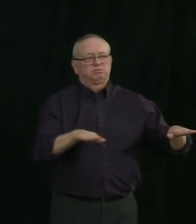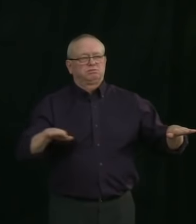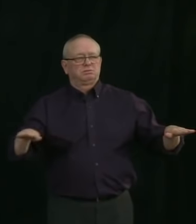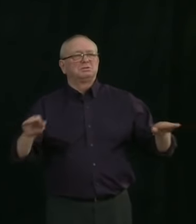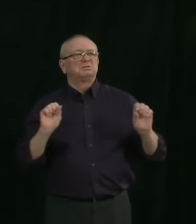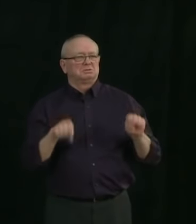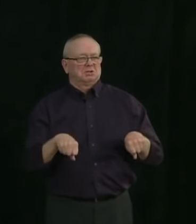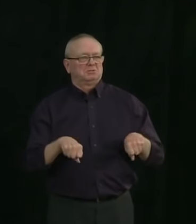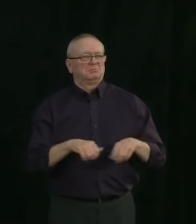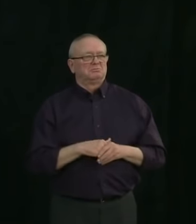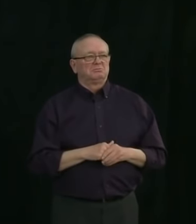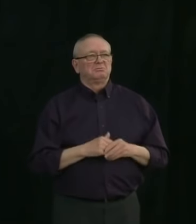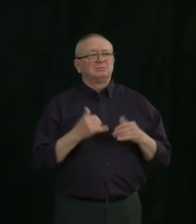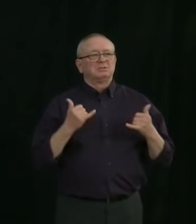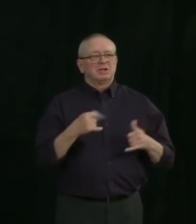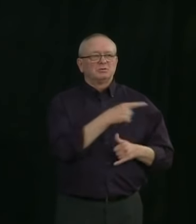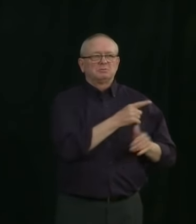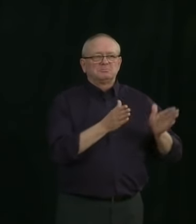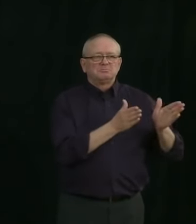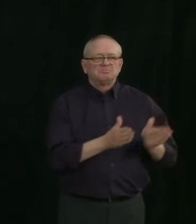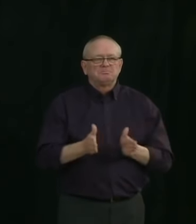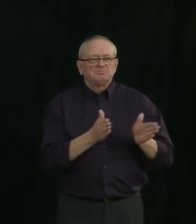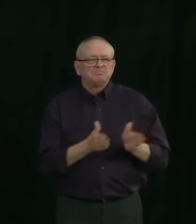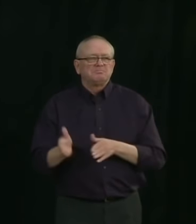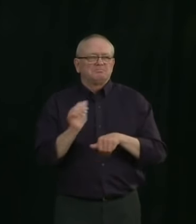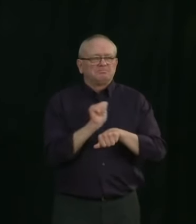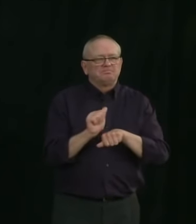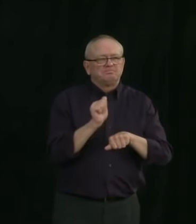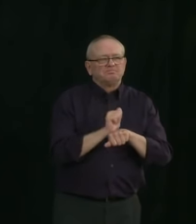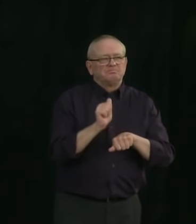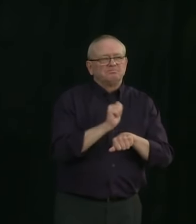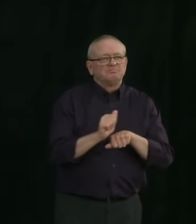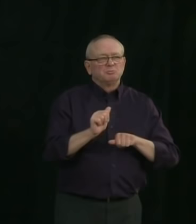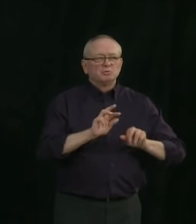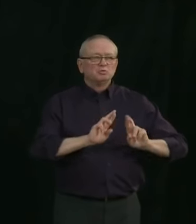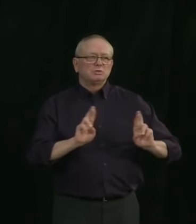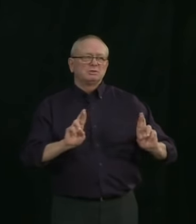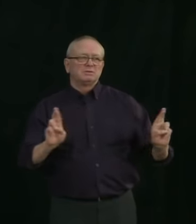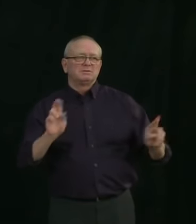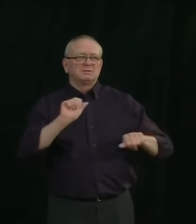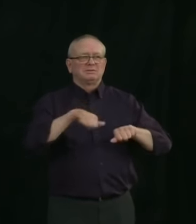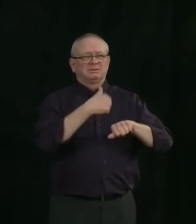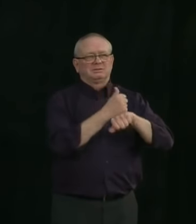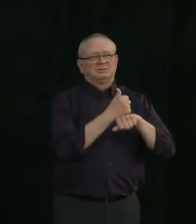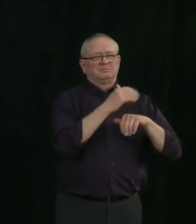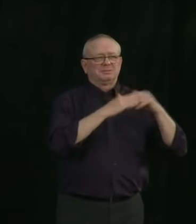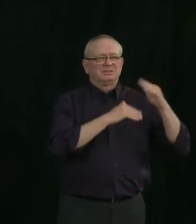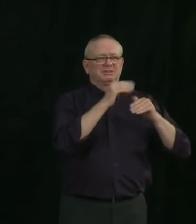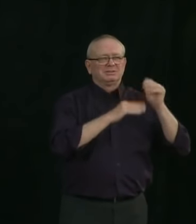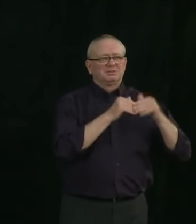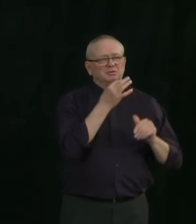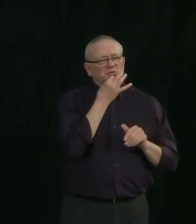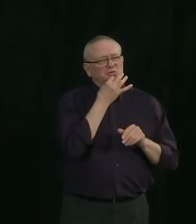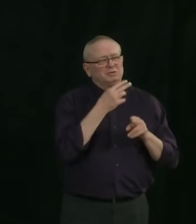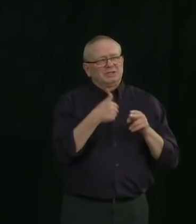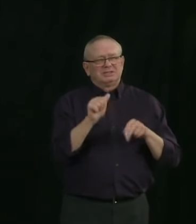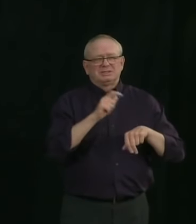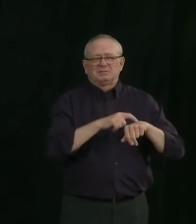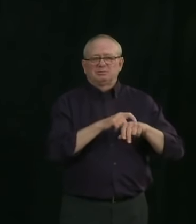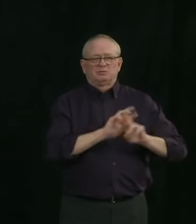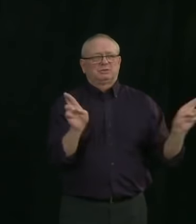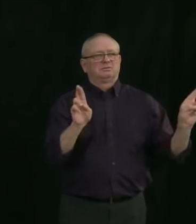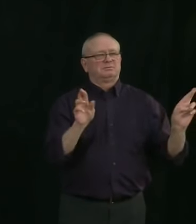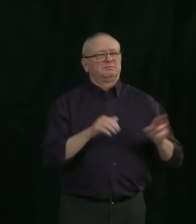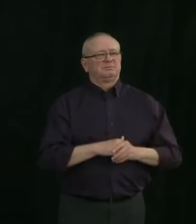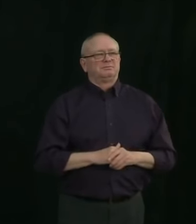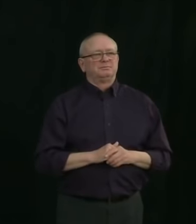with Sprung Canada and its partners to fast-track this initiative. The structure's interior will be designed to support patients throughout